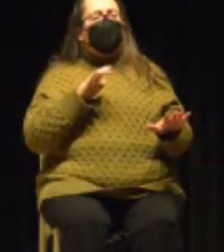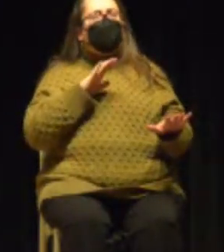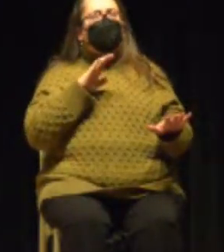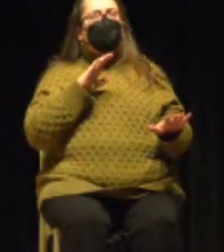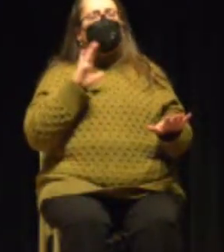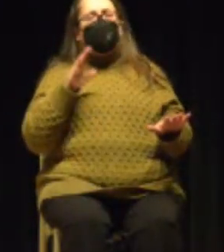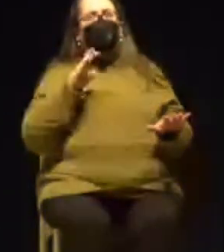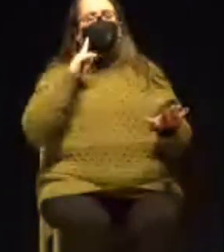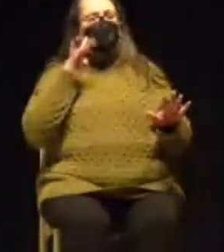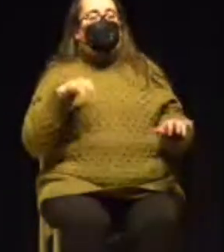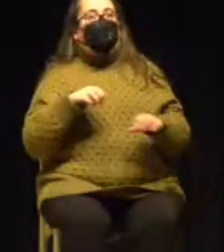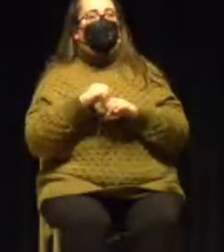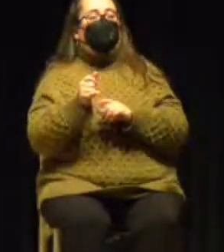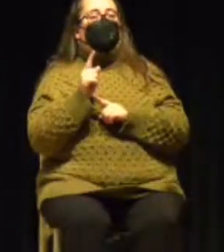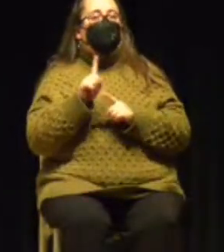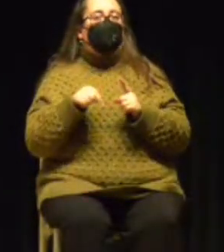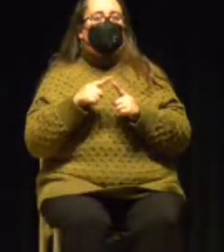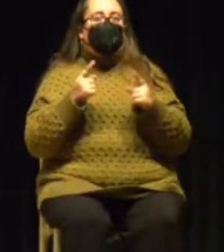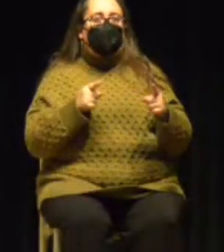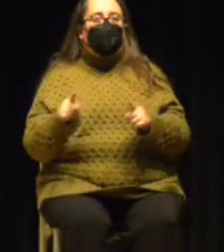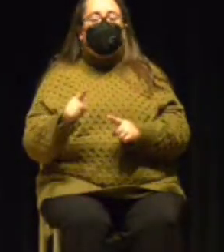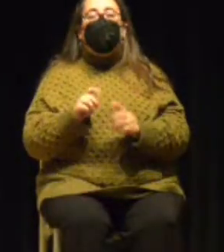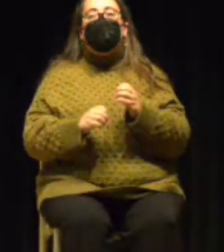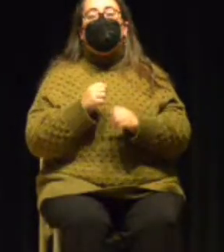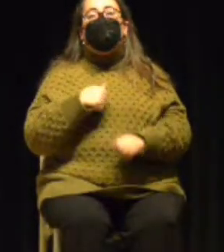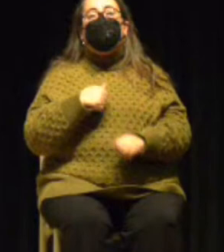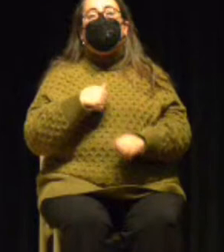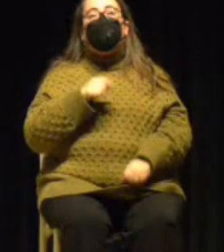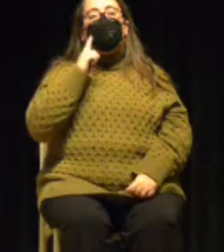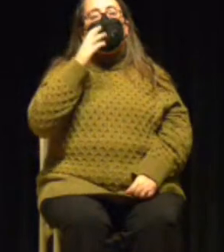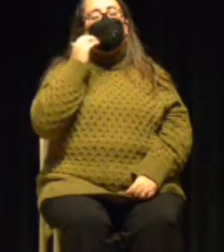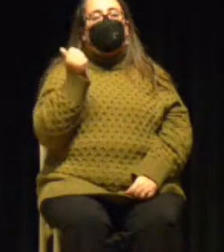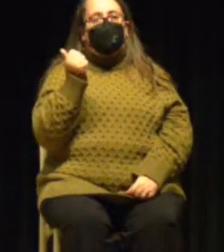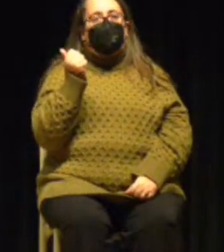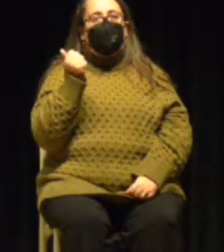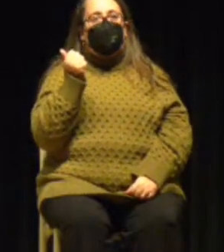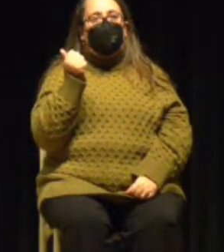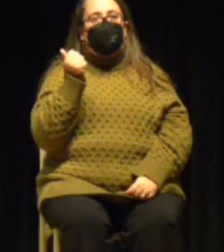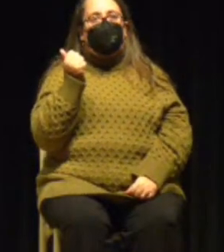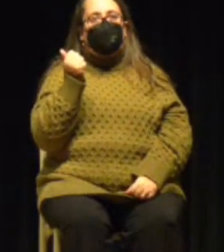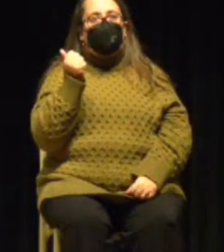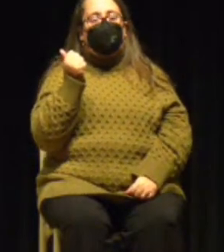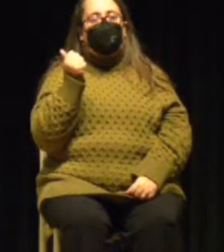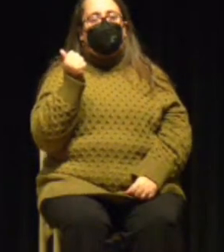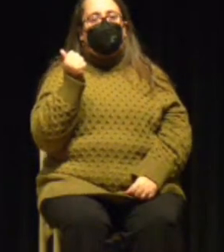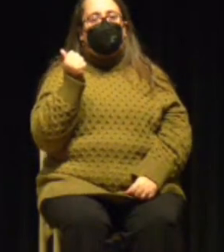horrified. I was never really even horrified in the moment when these things happened. Mostly, I think because